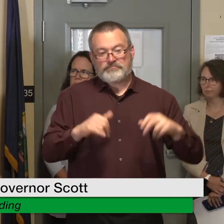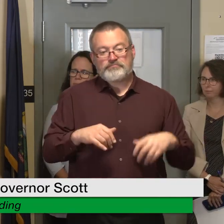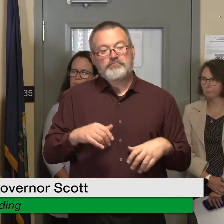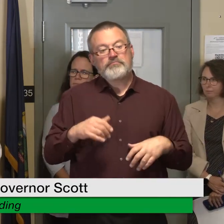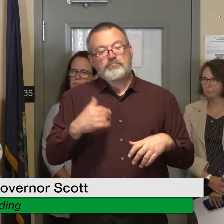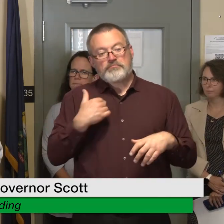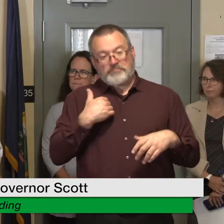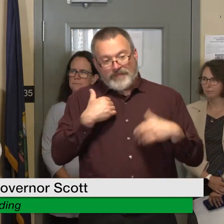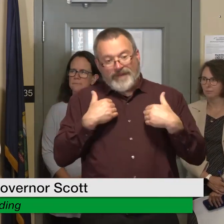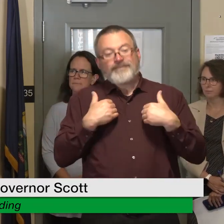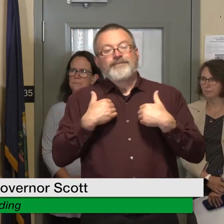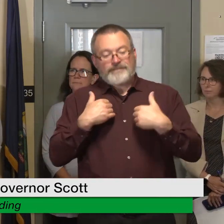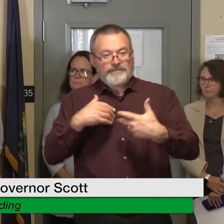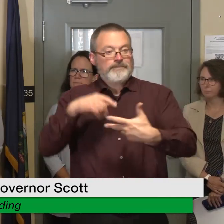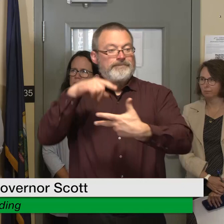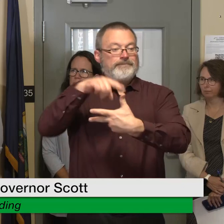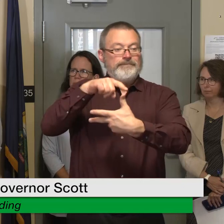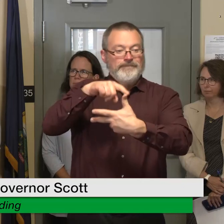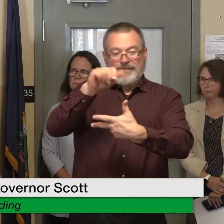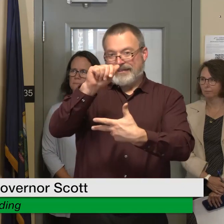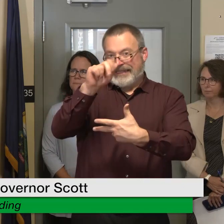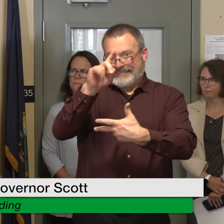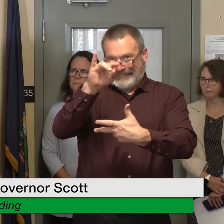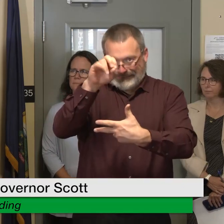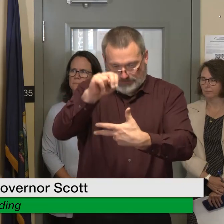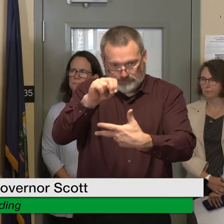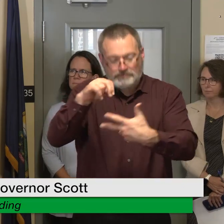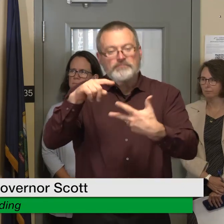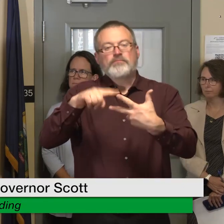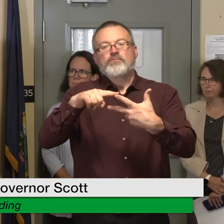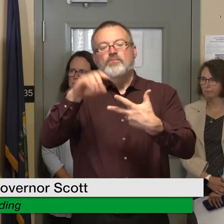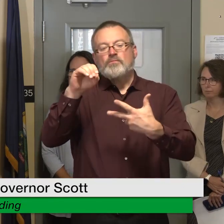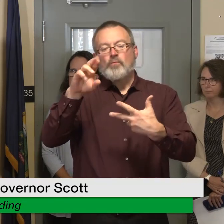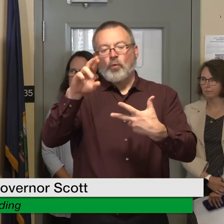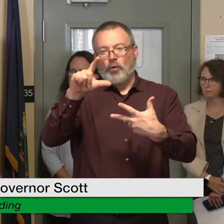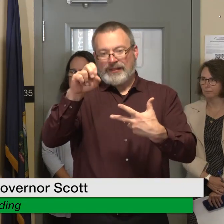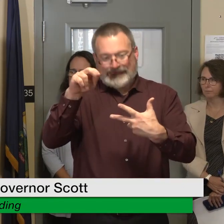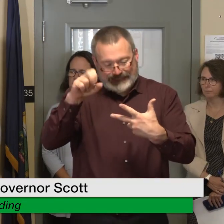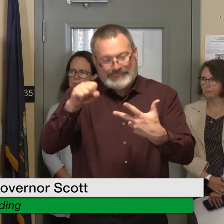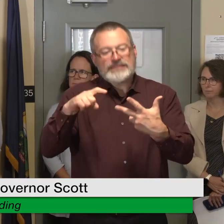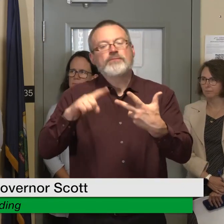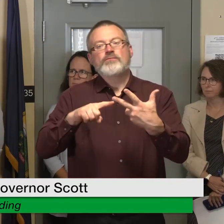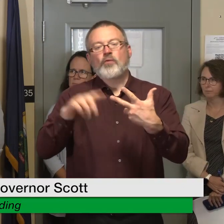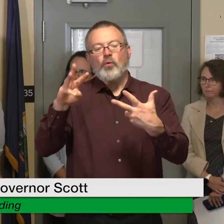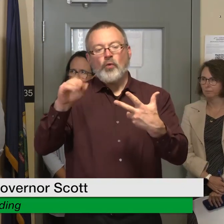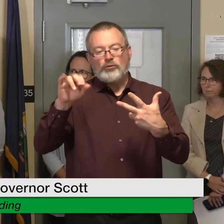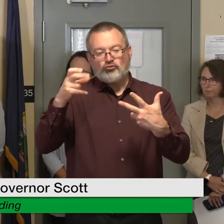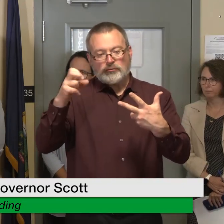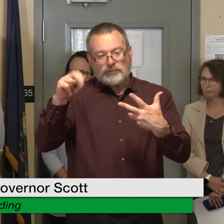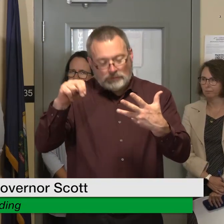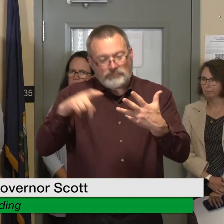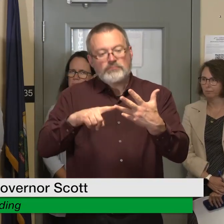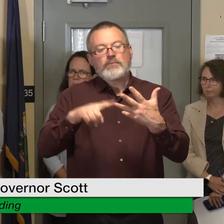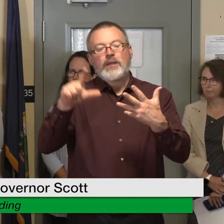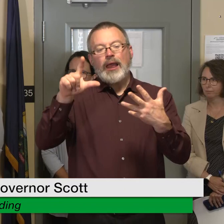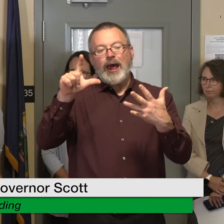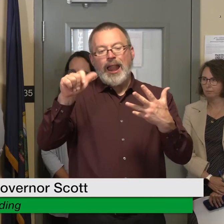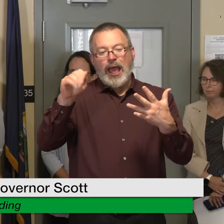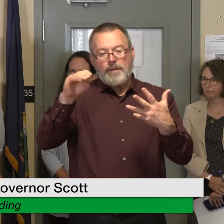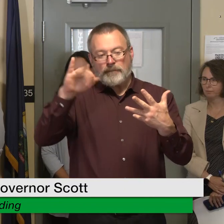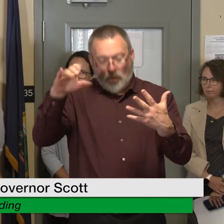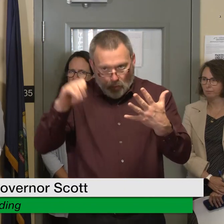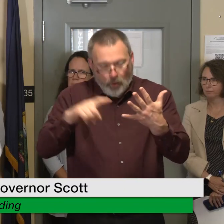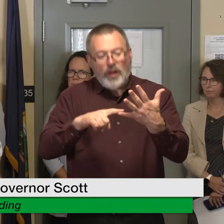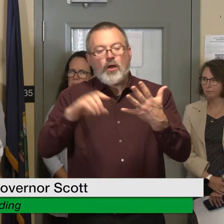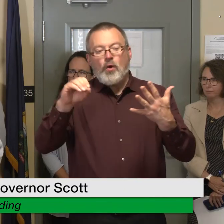Washington, Caledonia, Chittenden, Lamoille, Orange, and Essex counties.